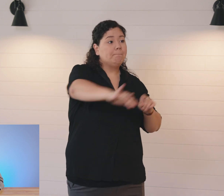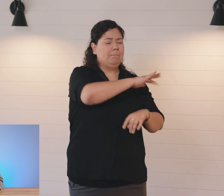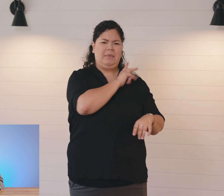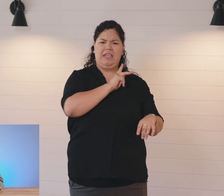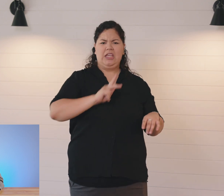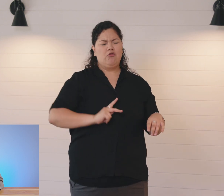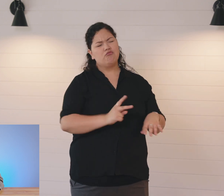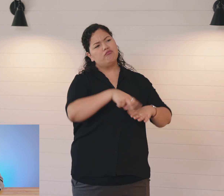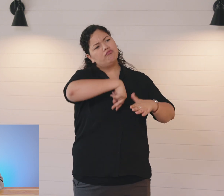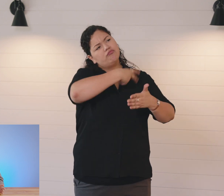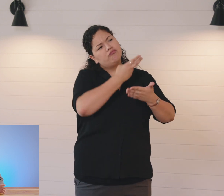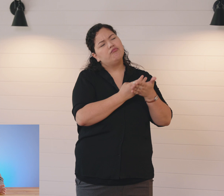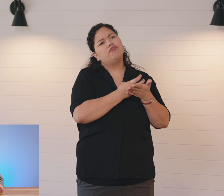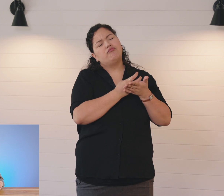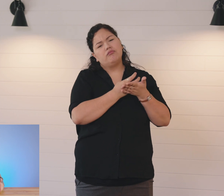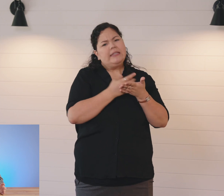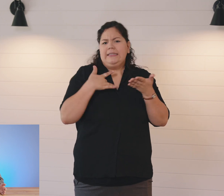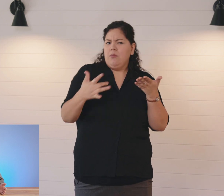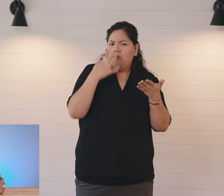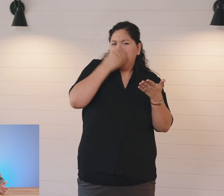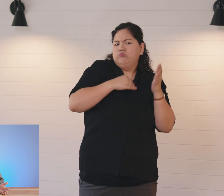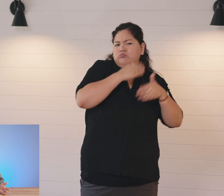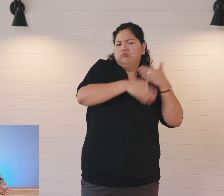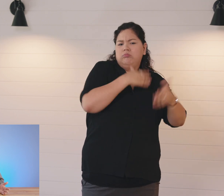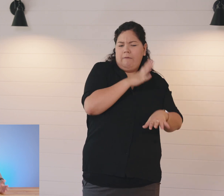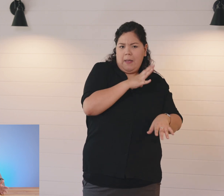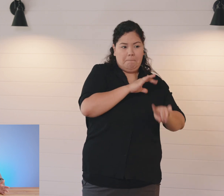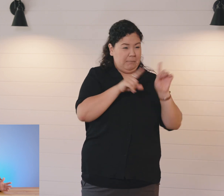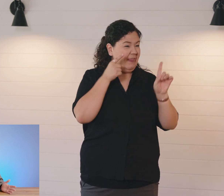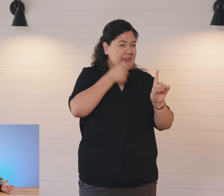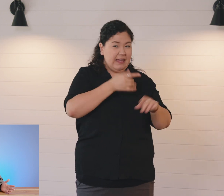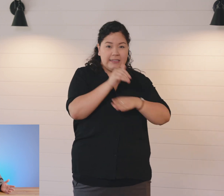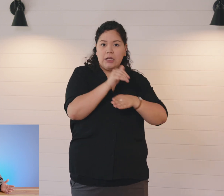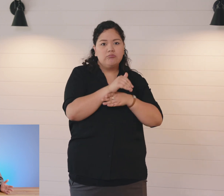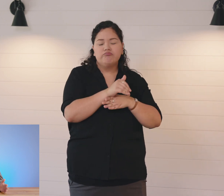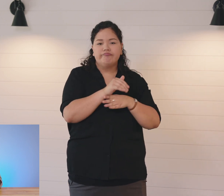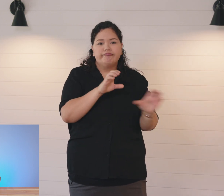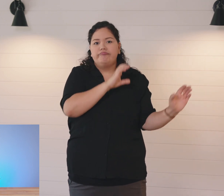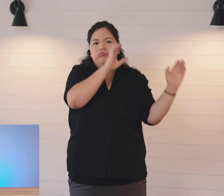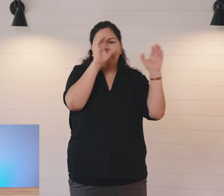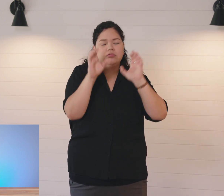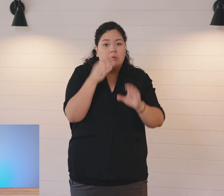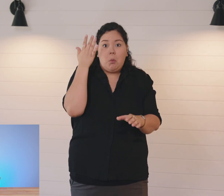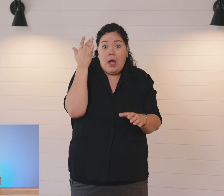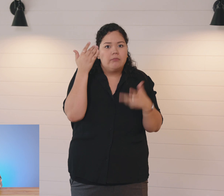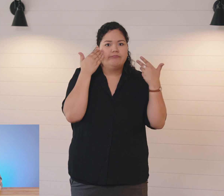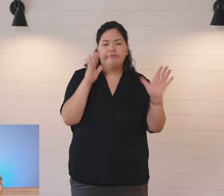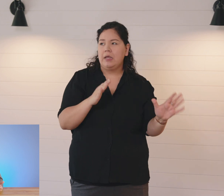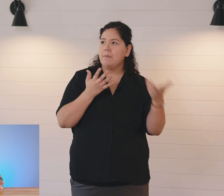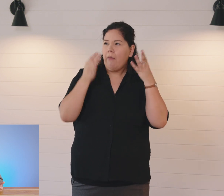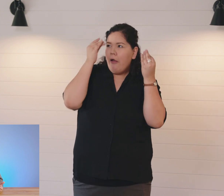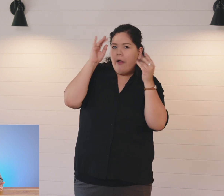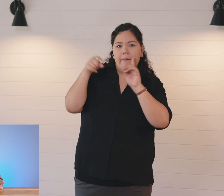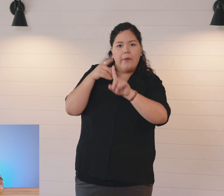Xerxes, and he's lying in his bed, and normally he can sleep, but apparently on this particular night, he can't. We don't know why. Maybe it's because he's wondering what